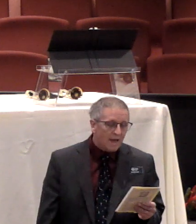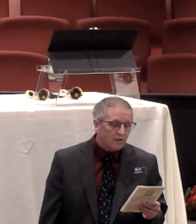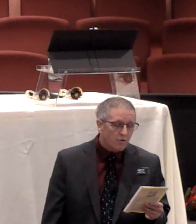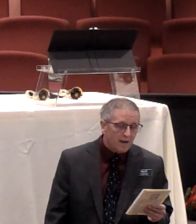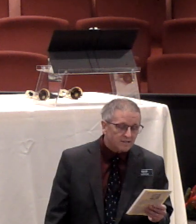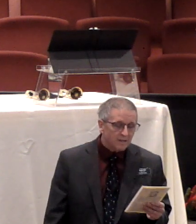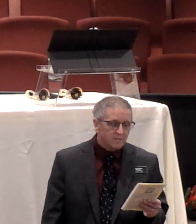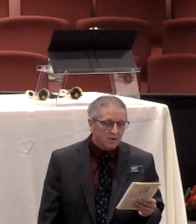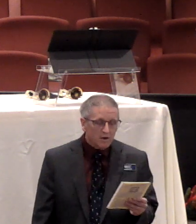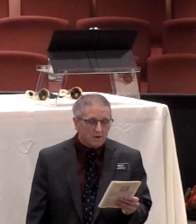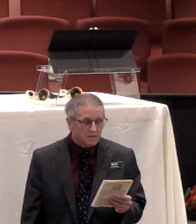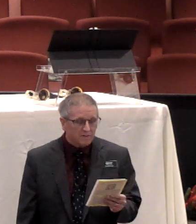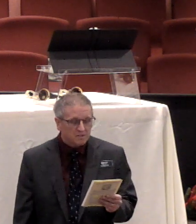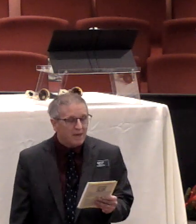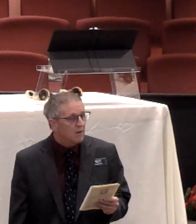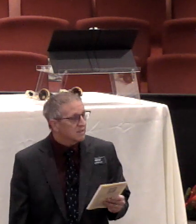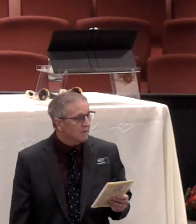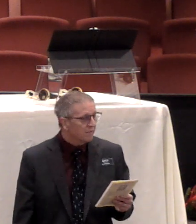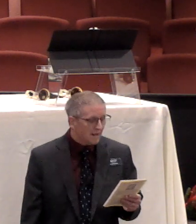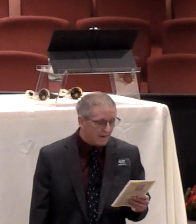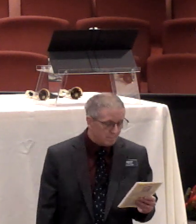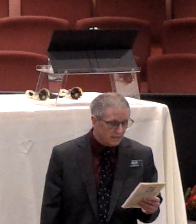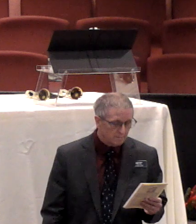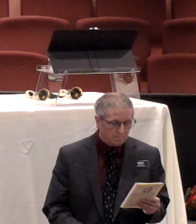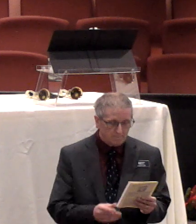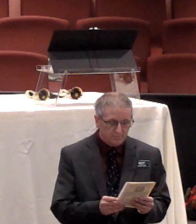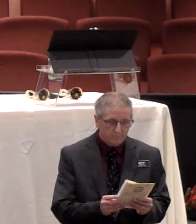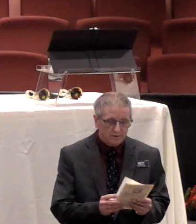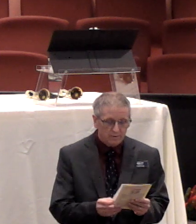and that cry sets the hearts of his parents aflame. With